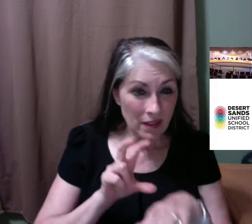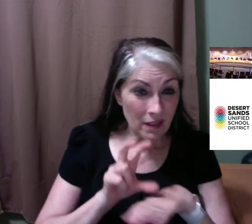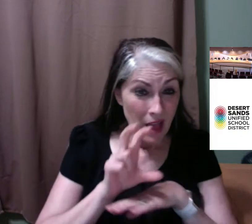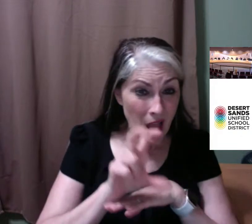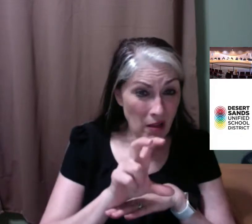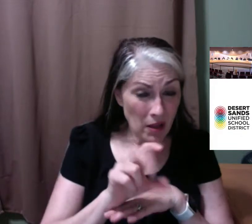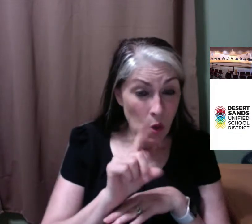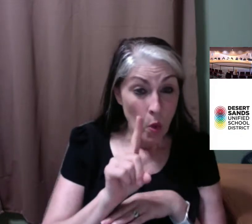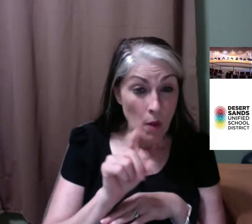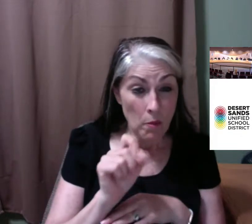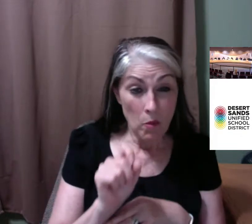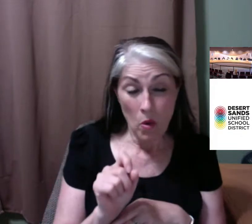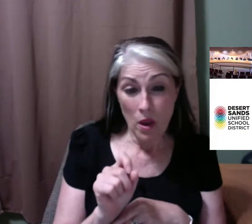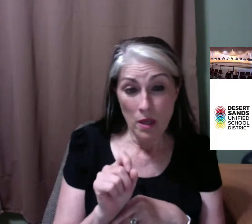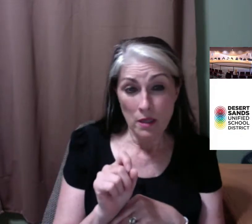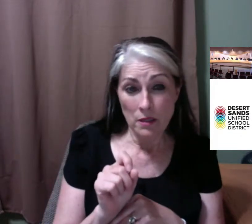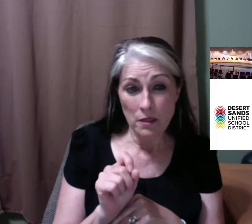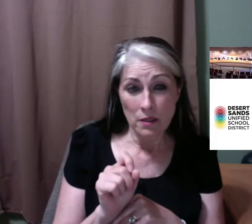on